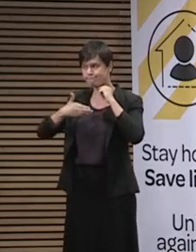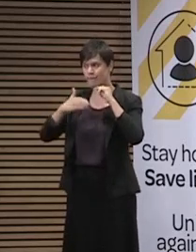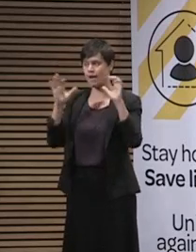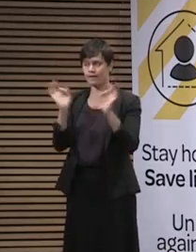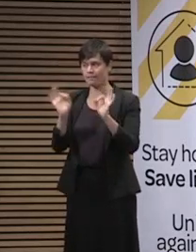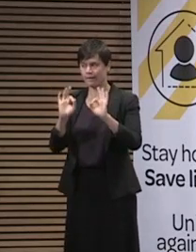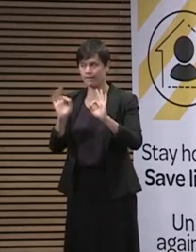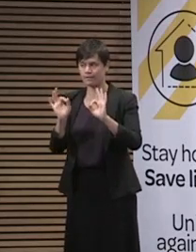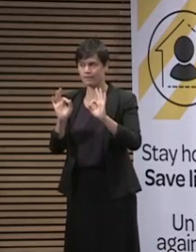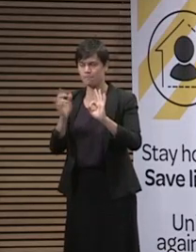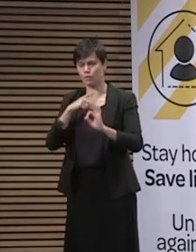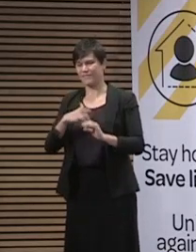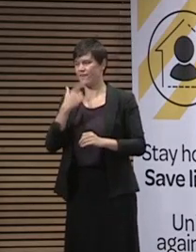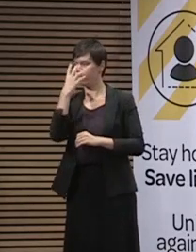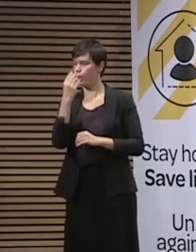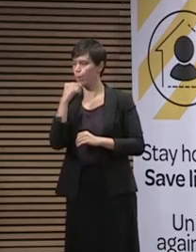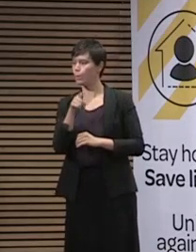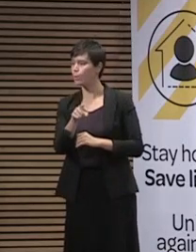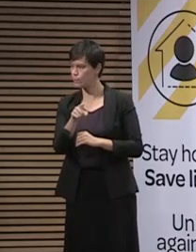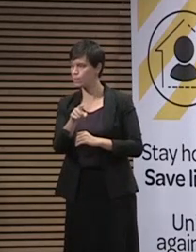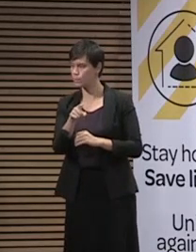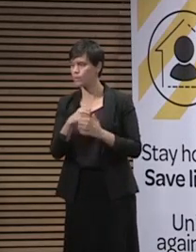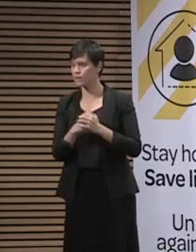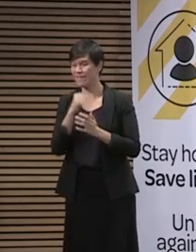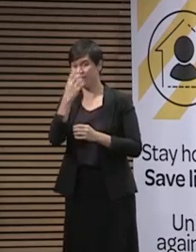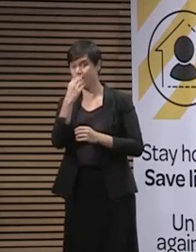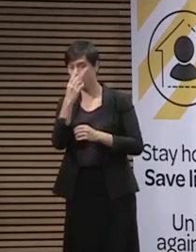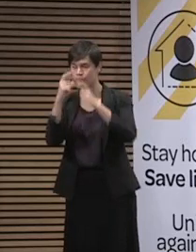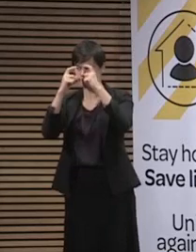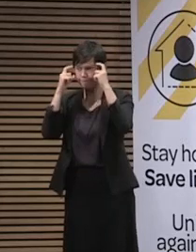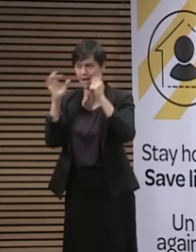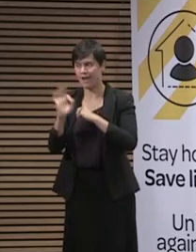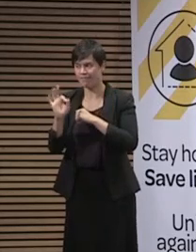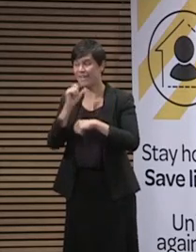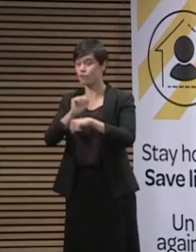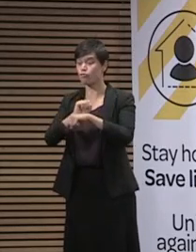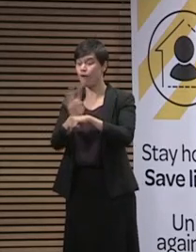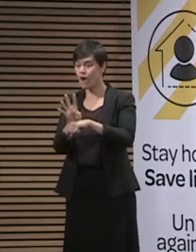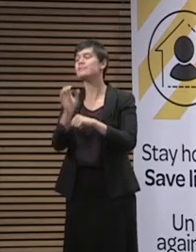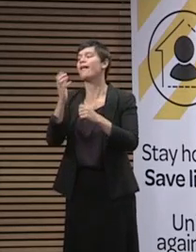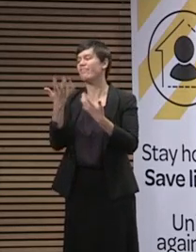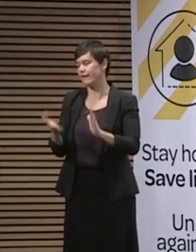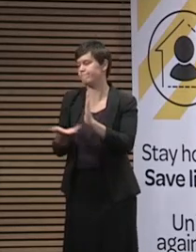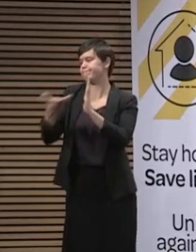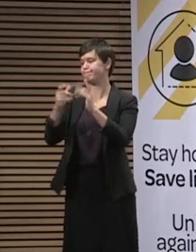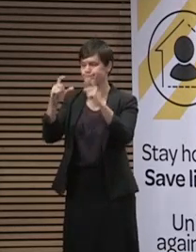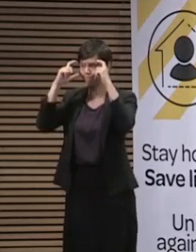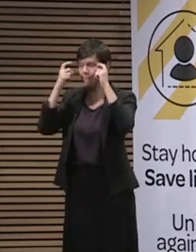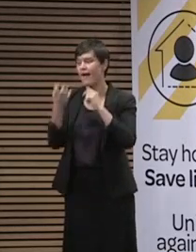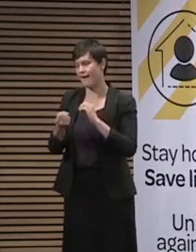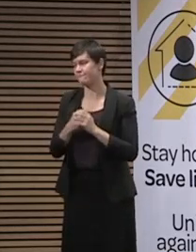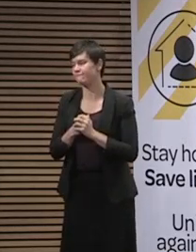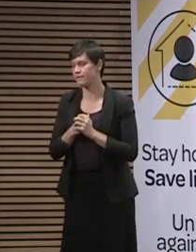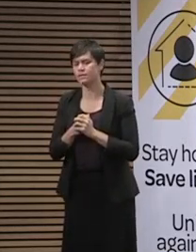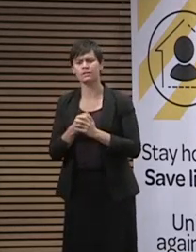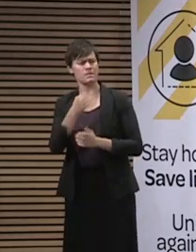But masks, gloves, isolation were all utilised from the outset. Why, can I ask about care workers not being required